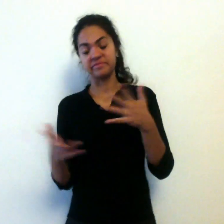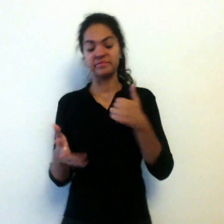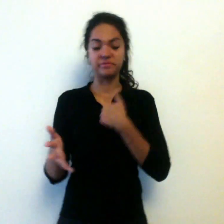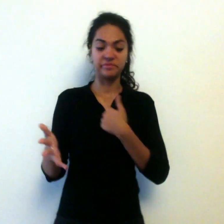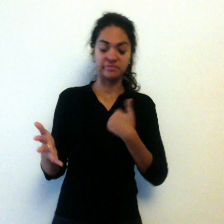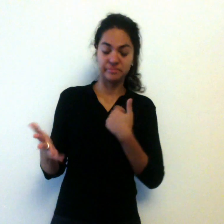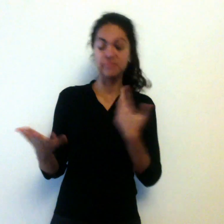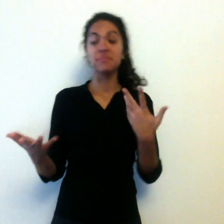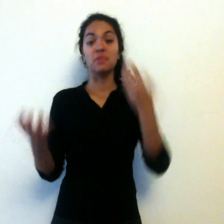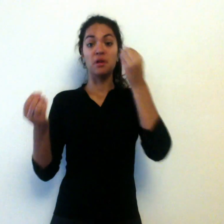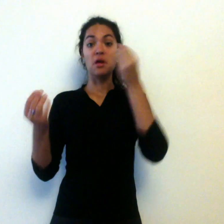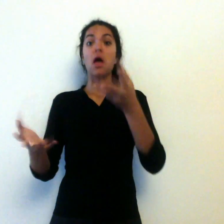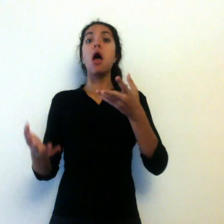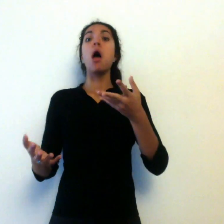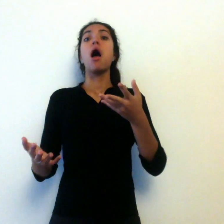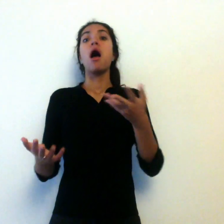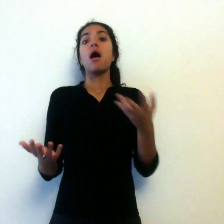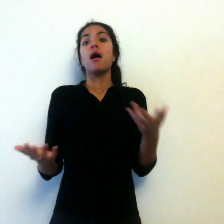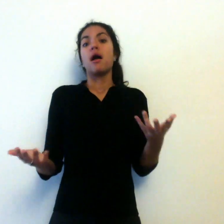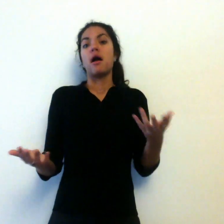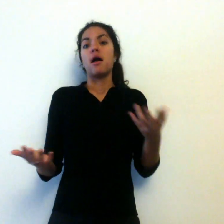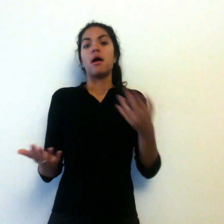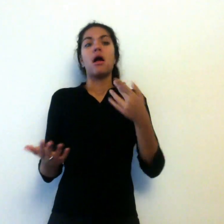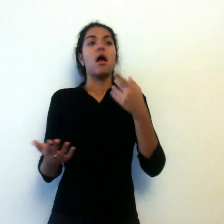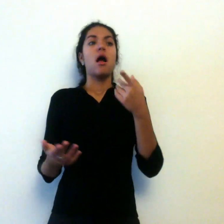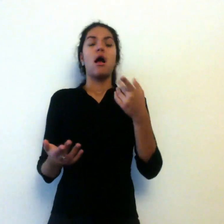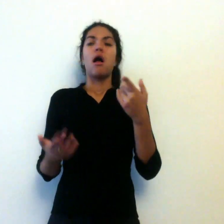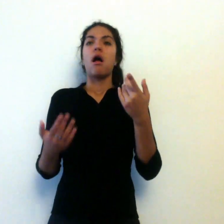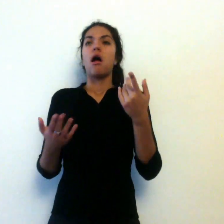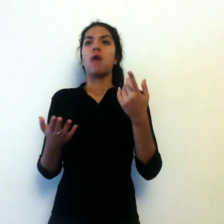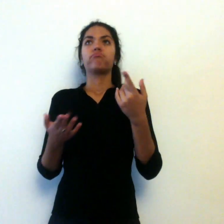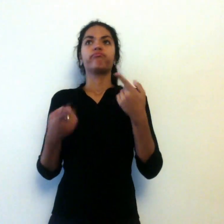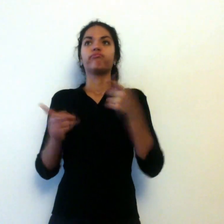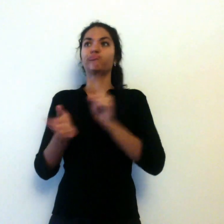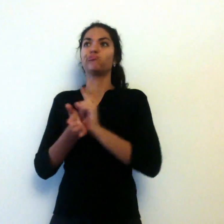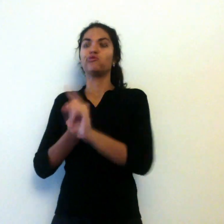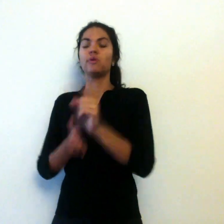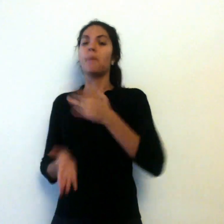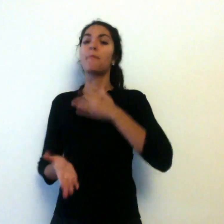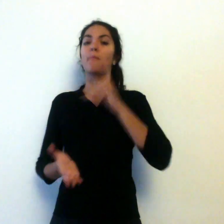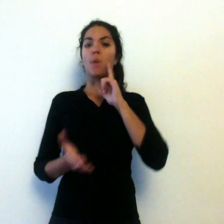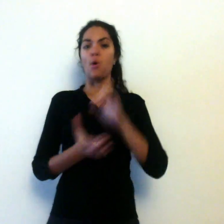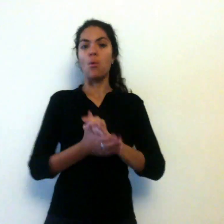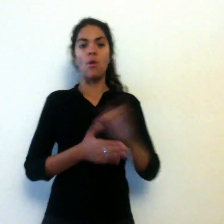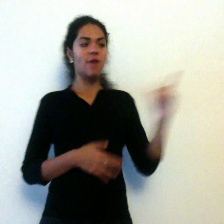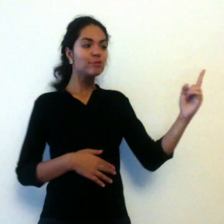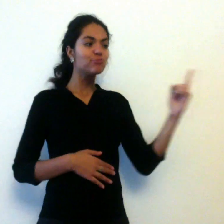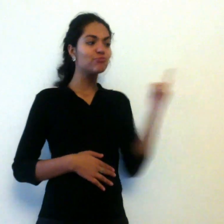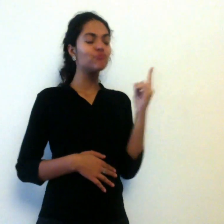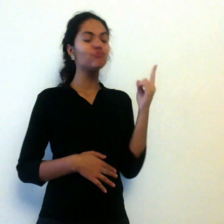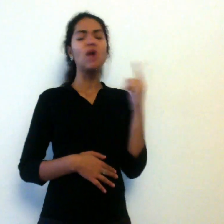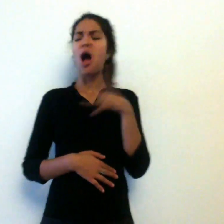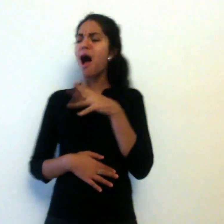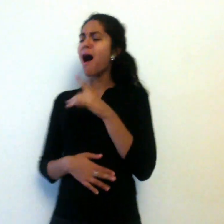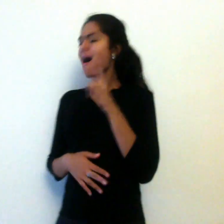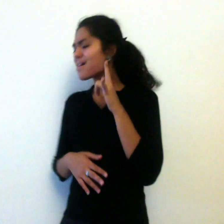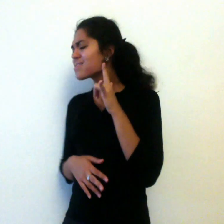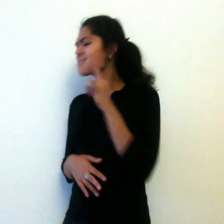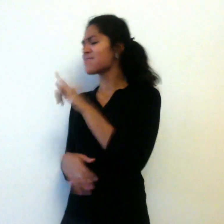at least about a dozen or 20 times a week or more that I'll feel my wife's arms around me and saying to